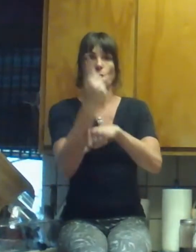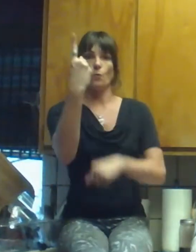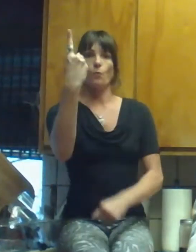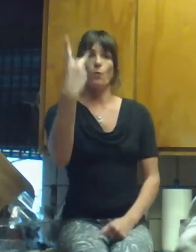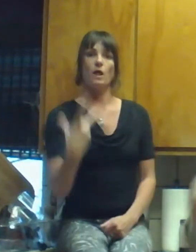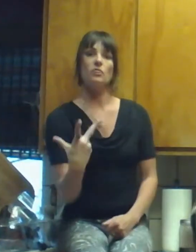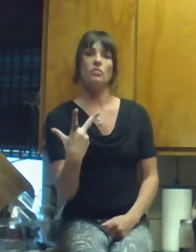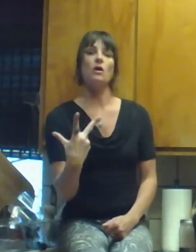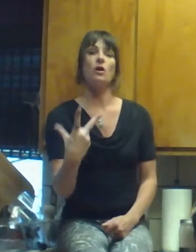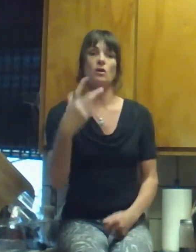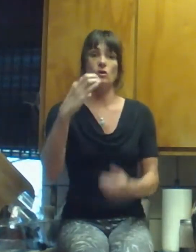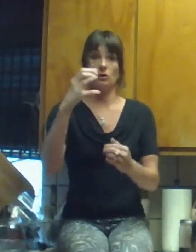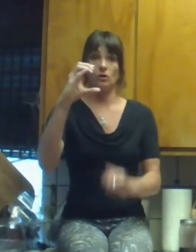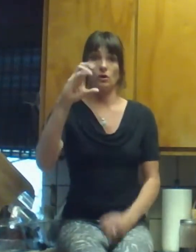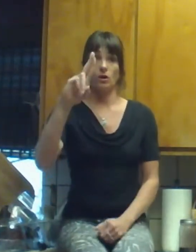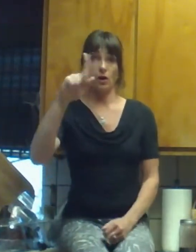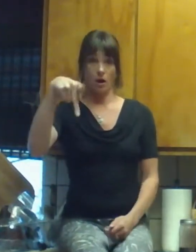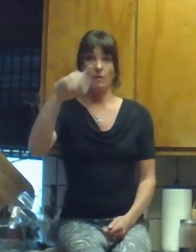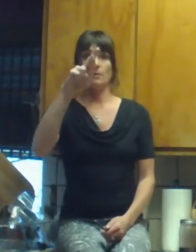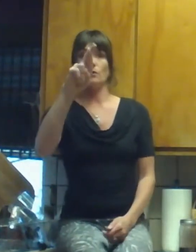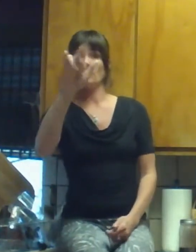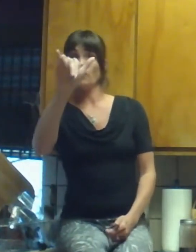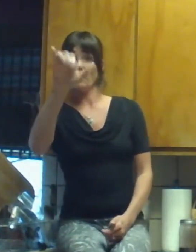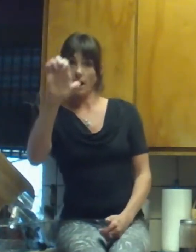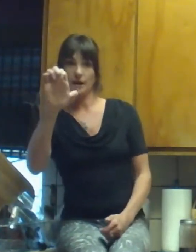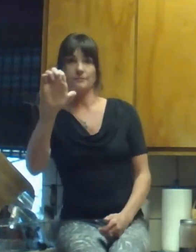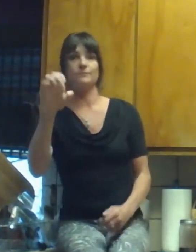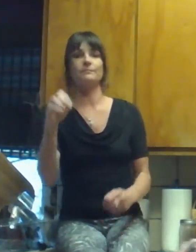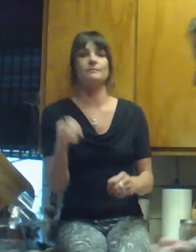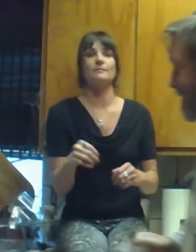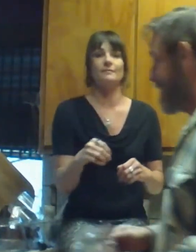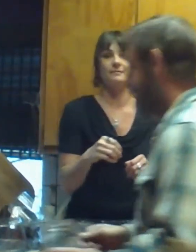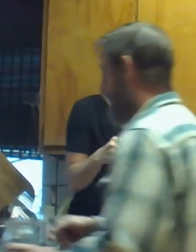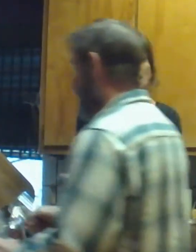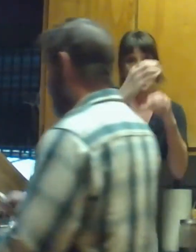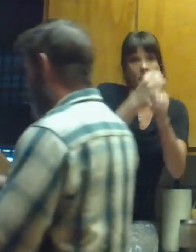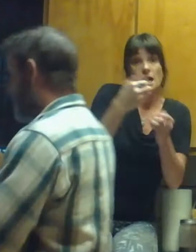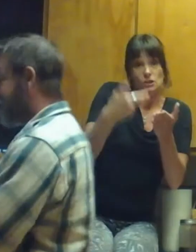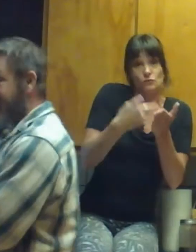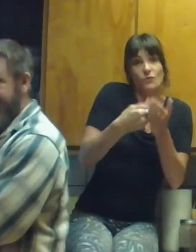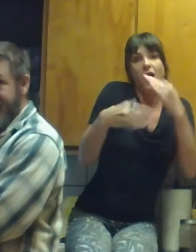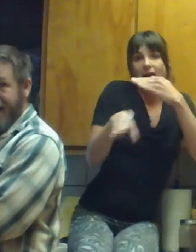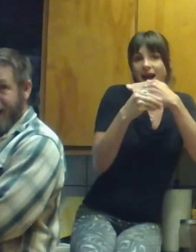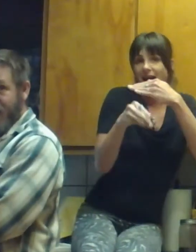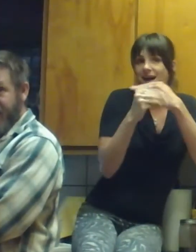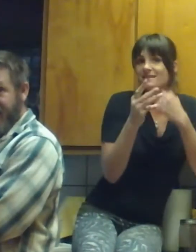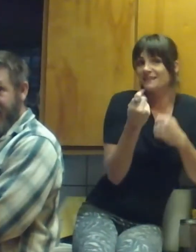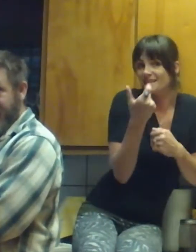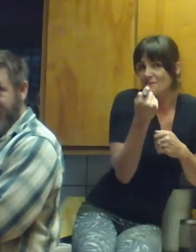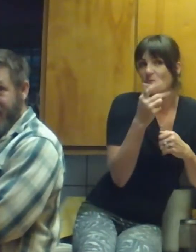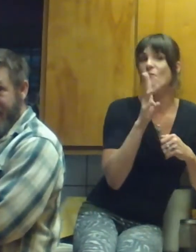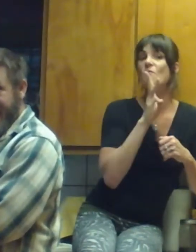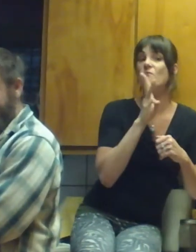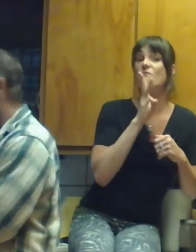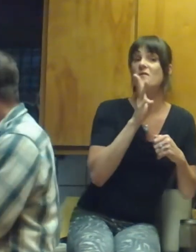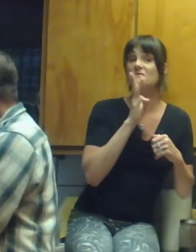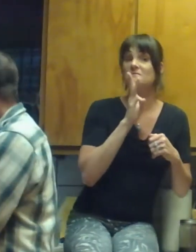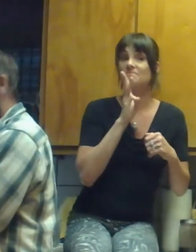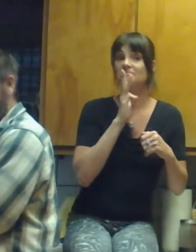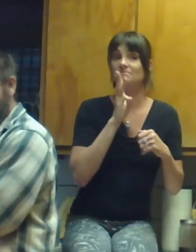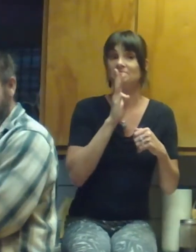then get your spoon, and you start adding some water to it. So come over here. I'm gonna be making